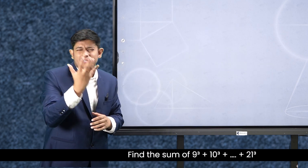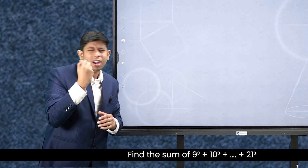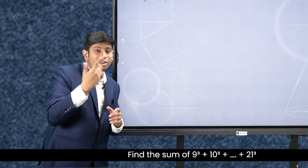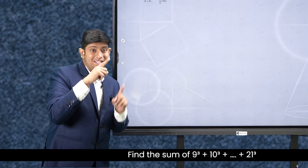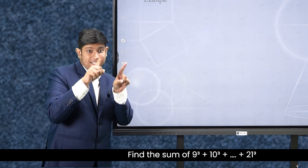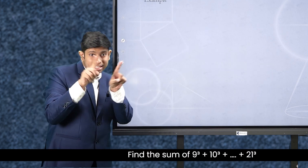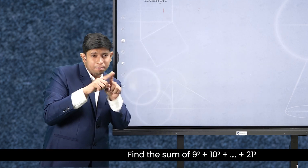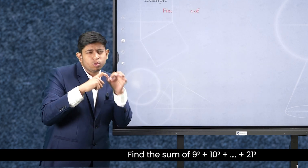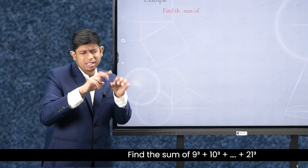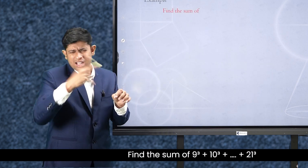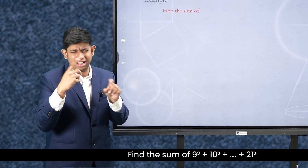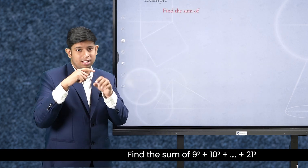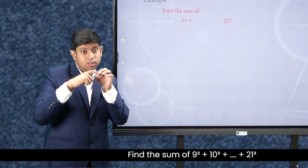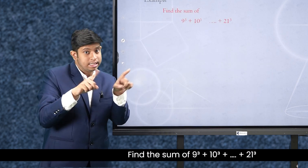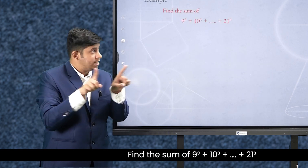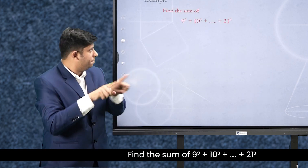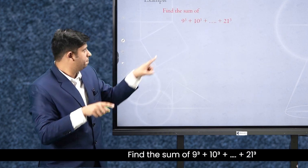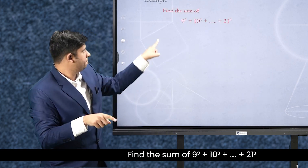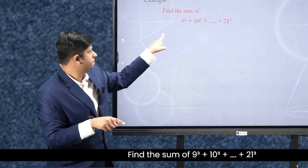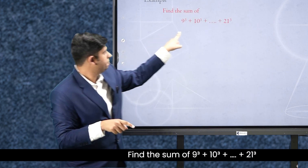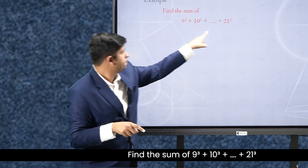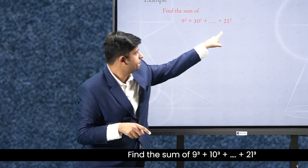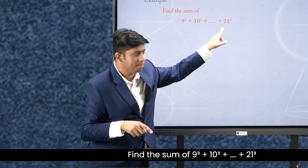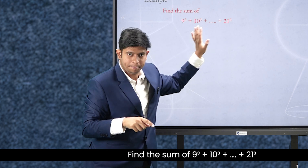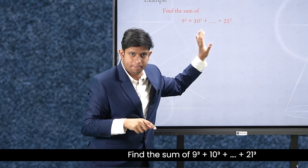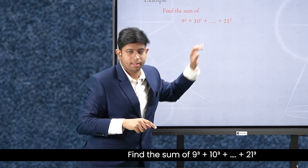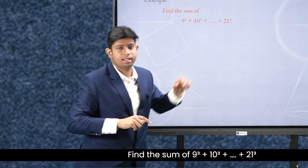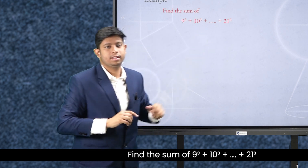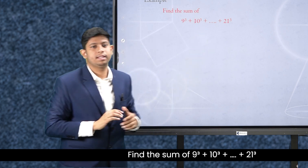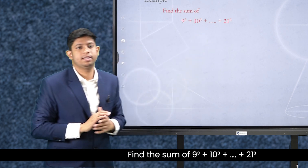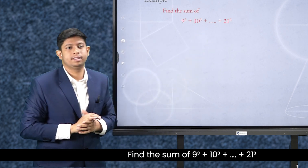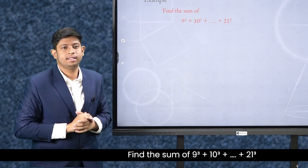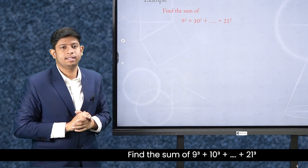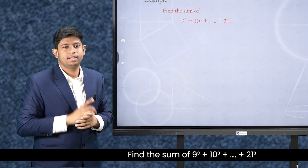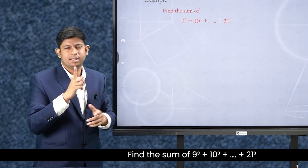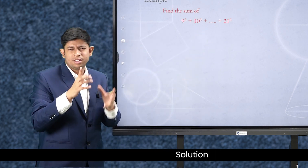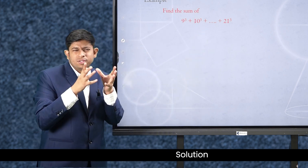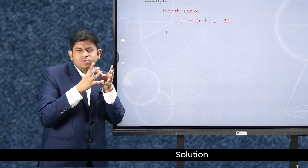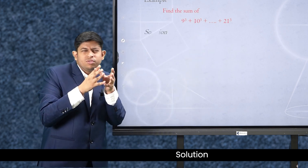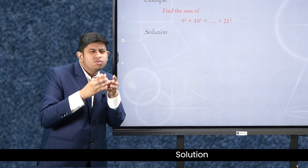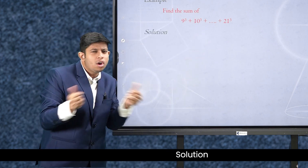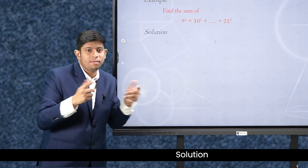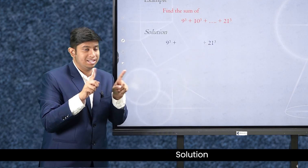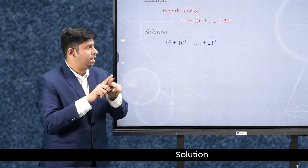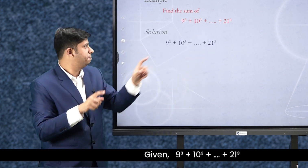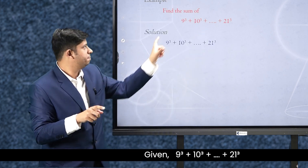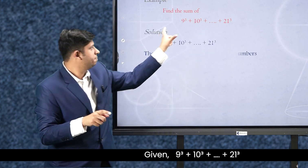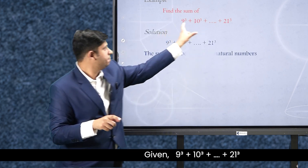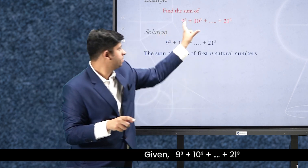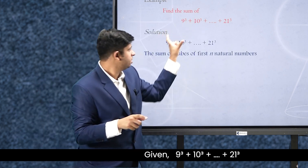Find the sum of 9 cube plus 10 cube so on plus 21 cube. Solution. Given 9 cube